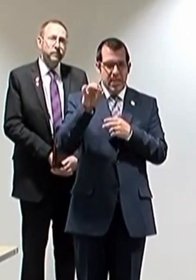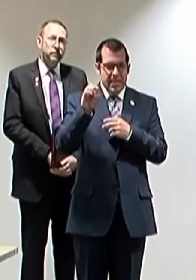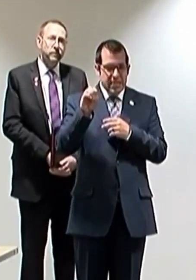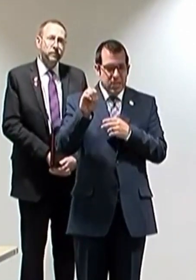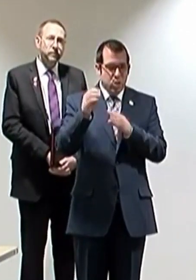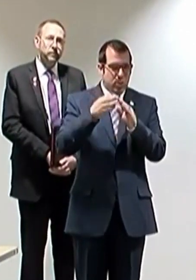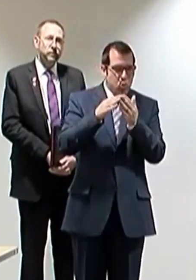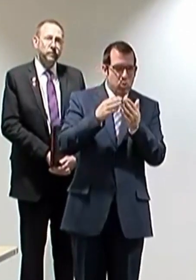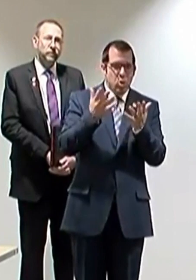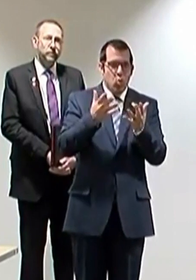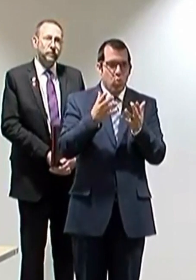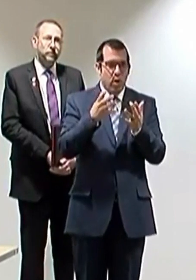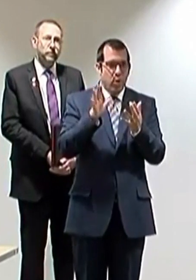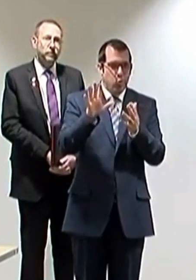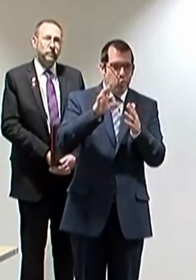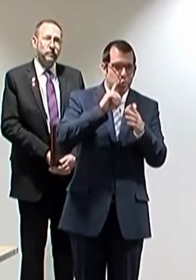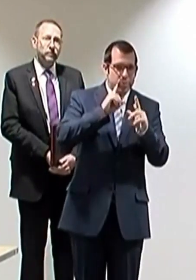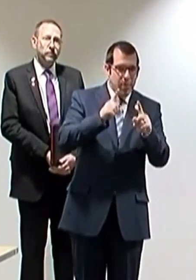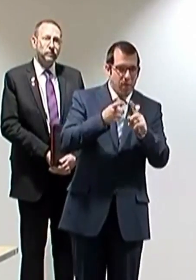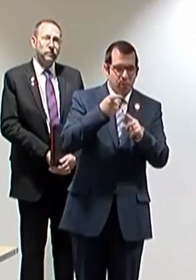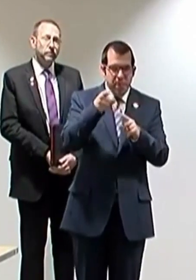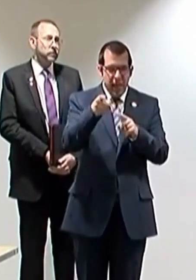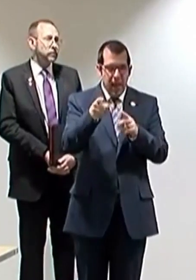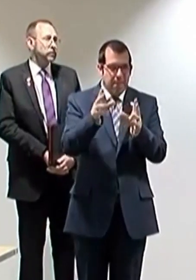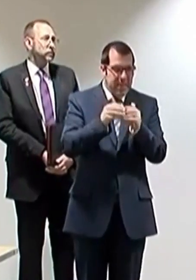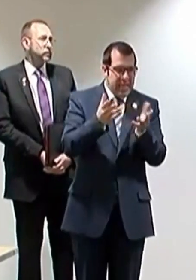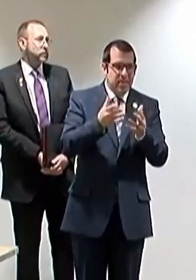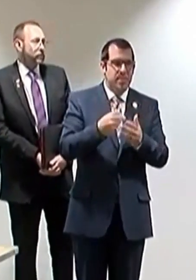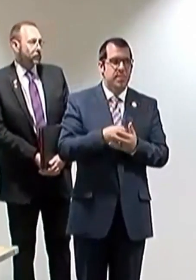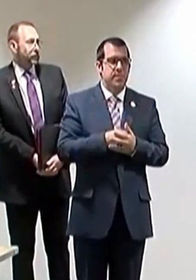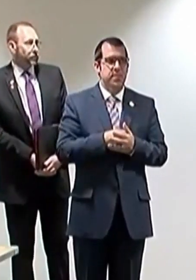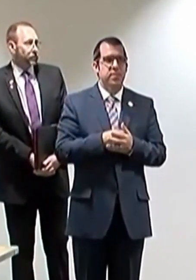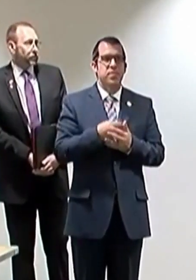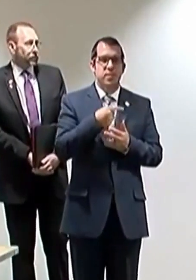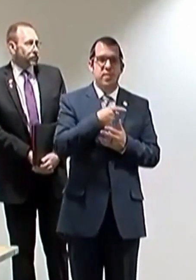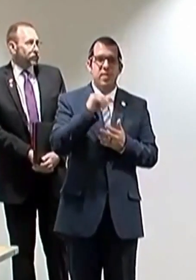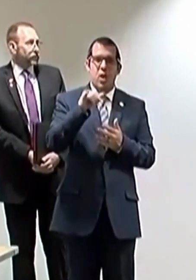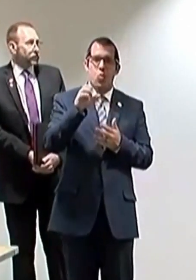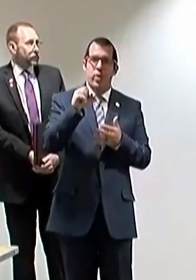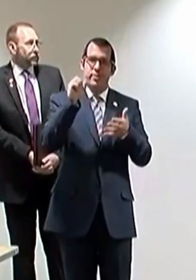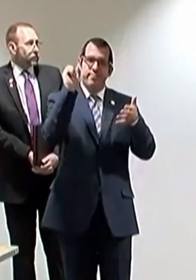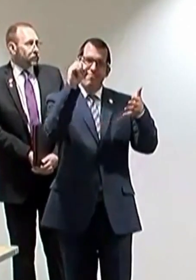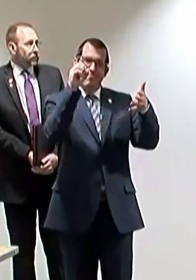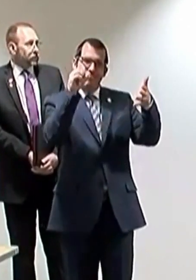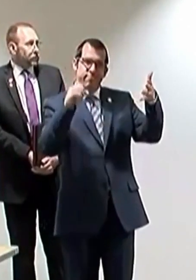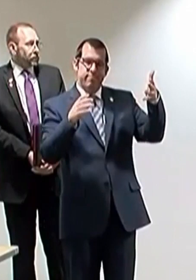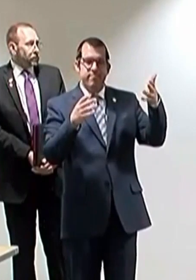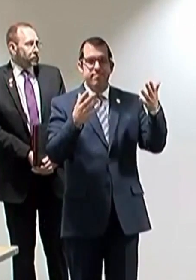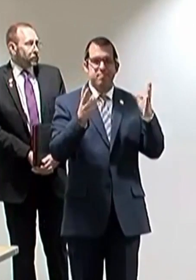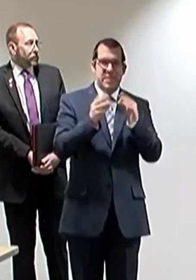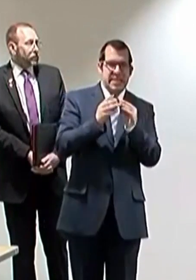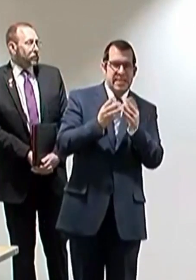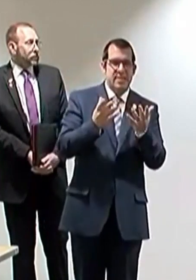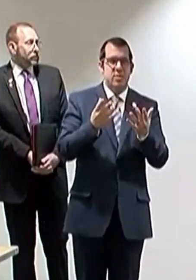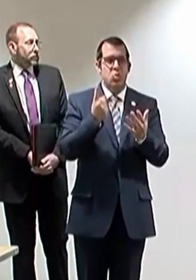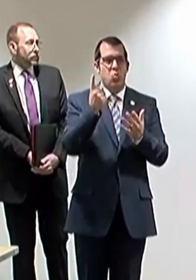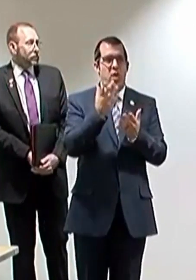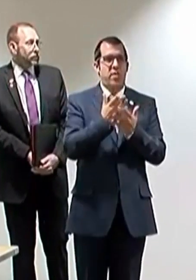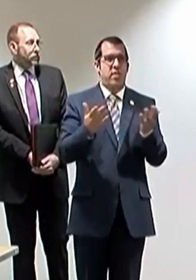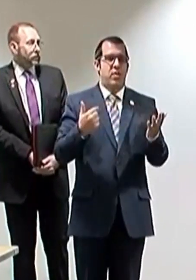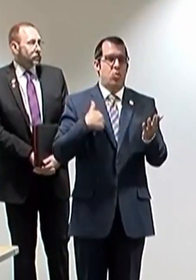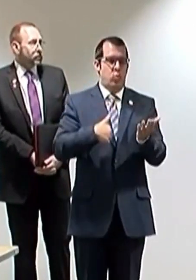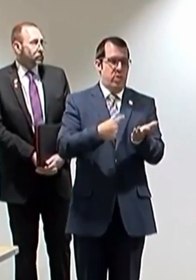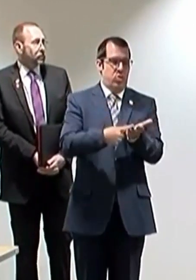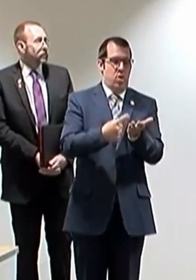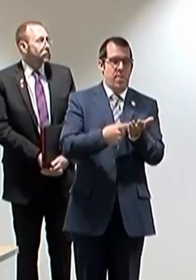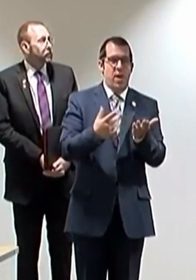concerns, and how will that guide the state's response? Well, it was a listening session, and one, we were talking about